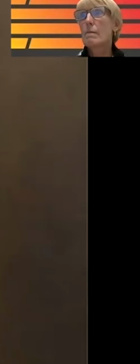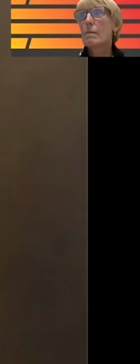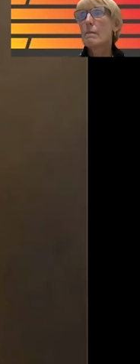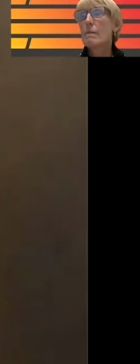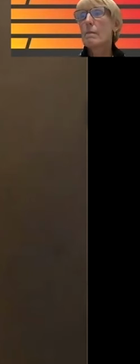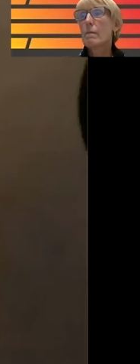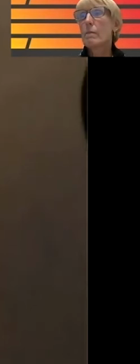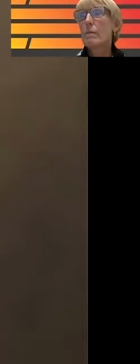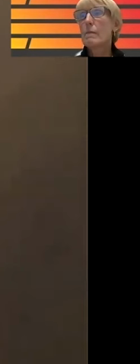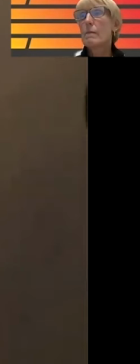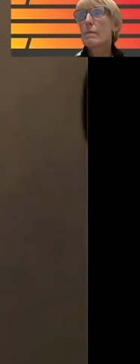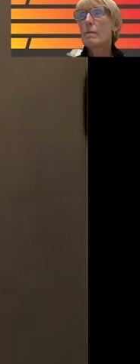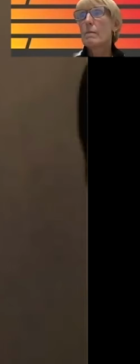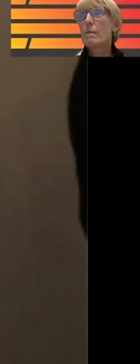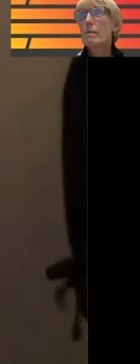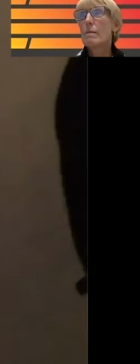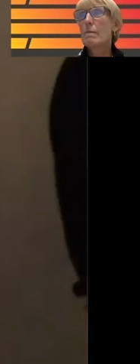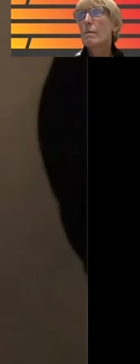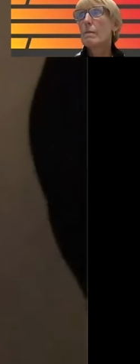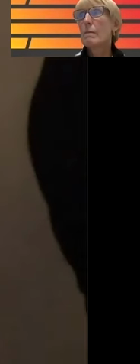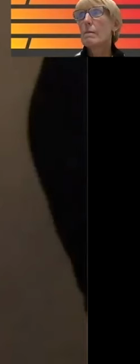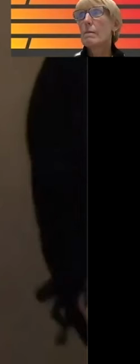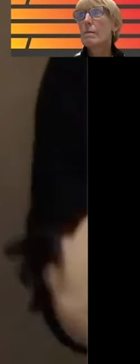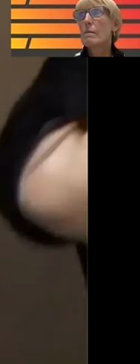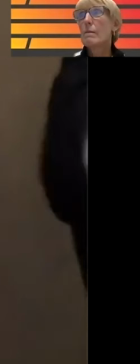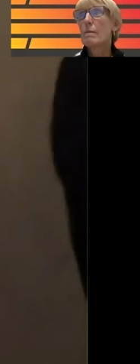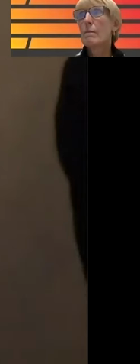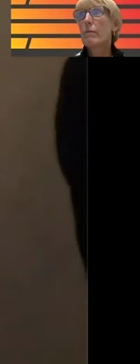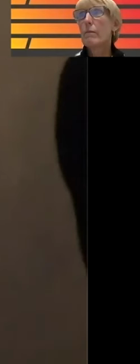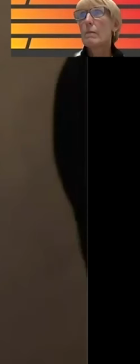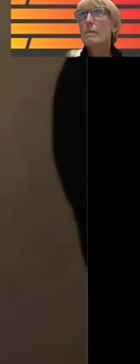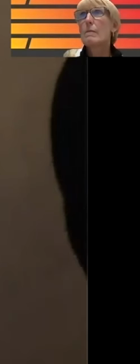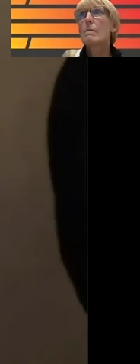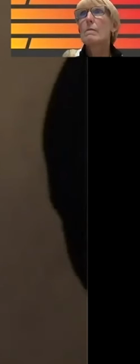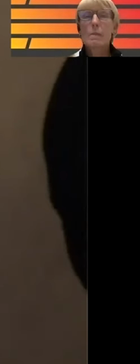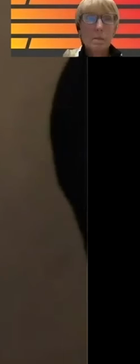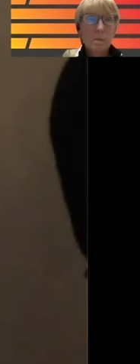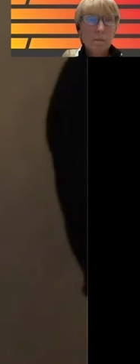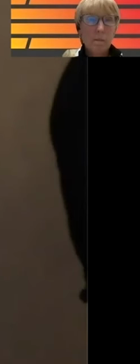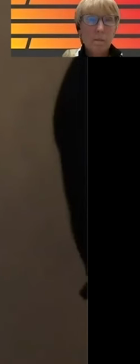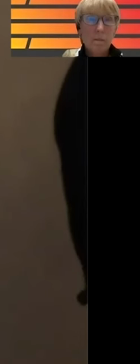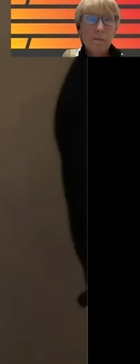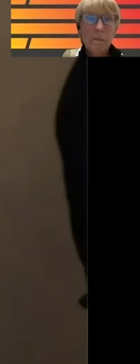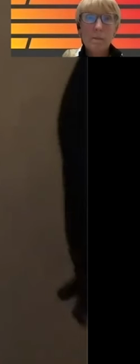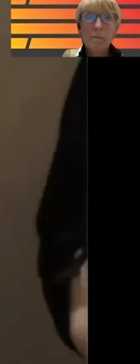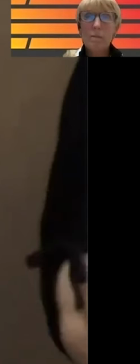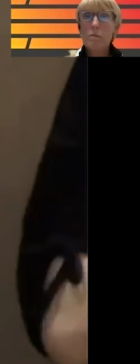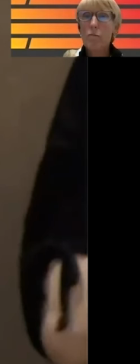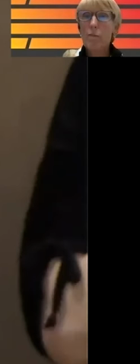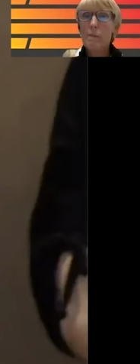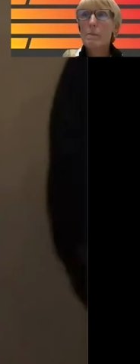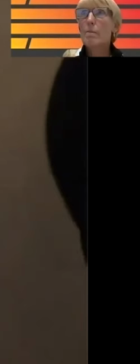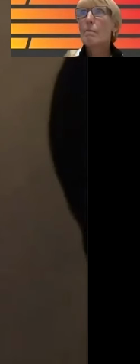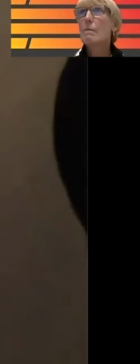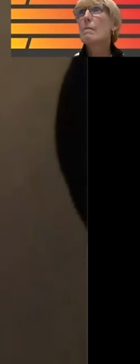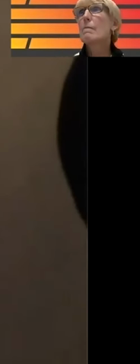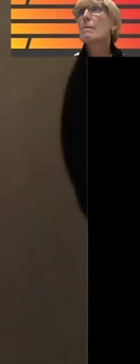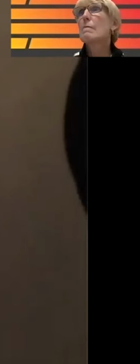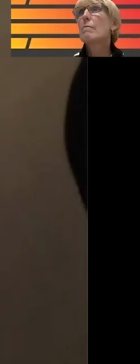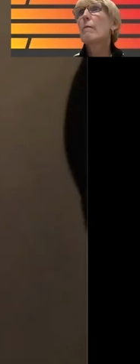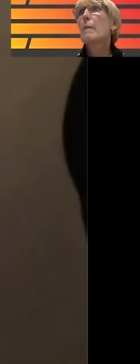of segregation of colored lines in the Wendell Phillips High School. In other words, Mr. Jenkins